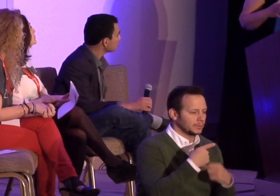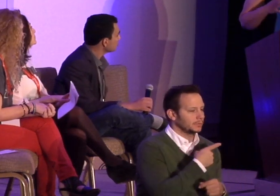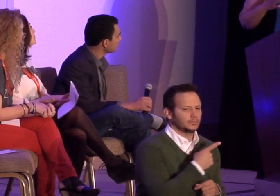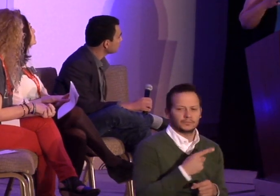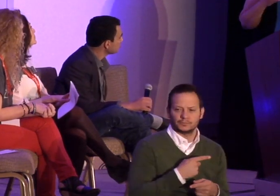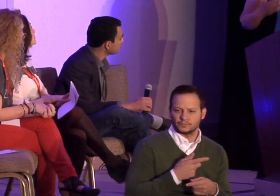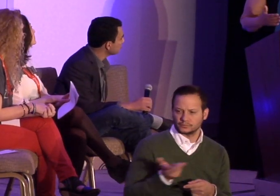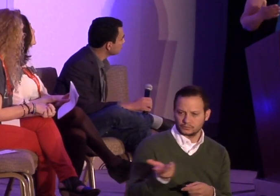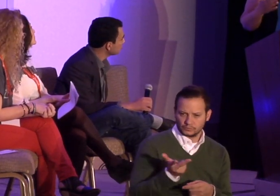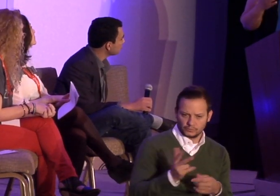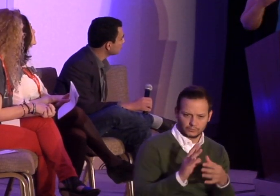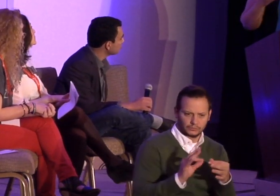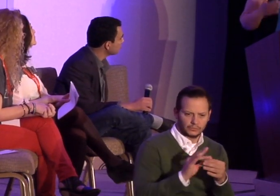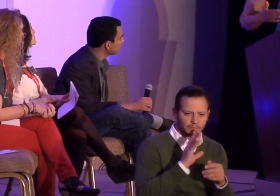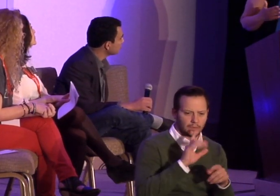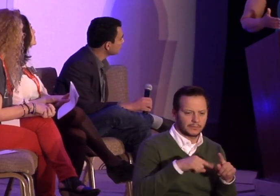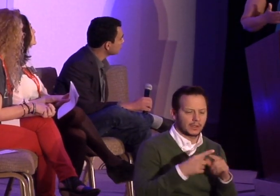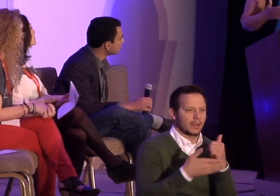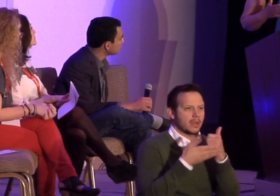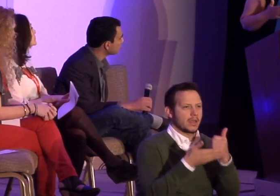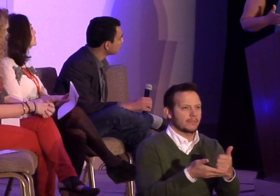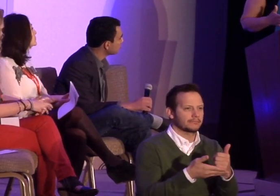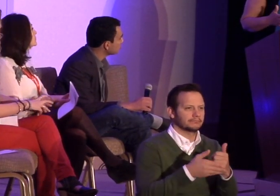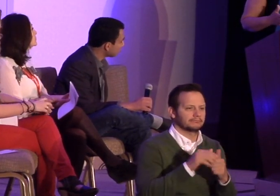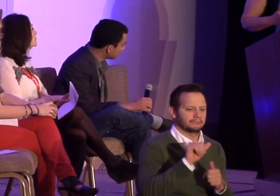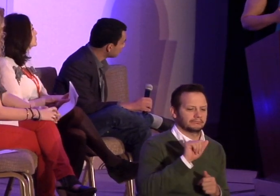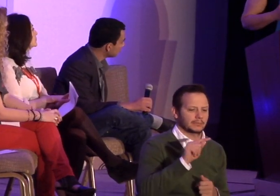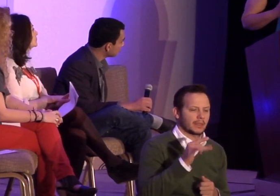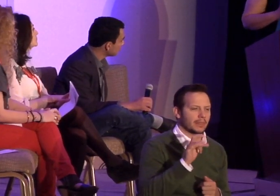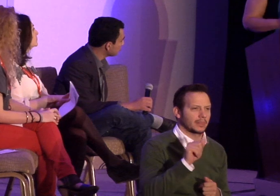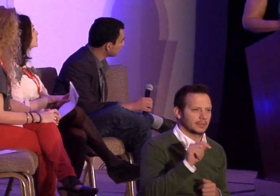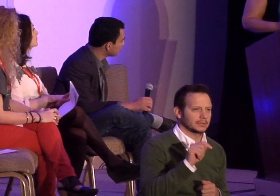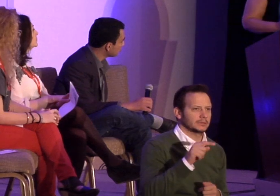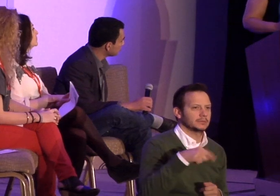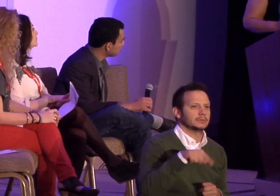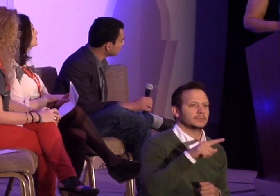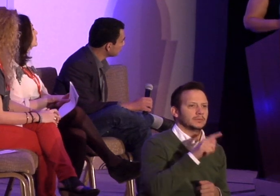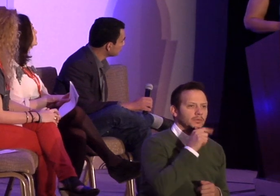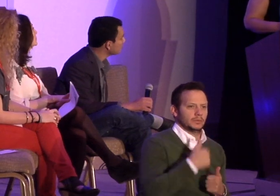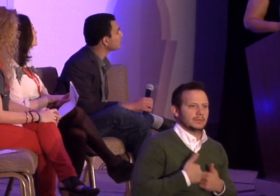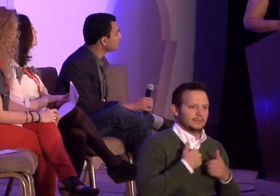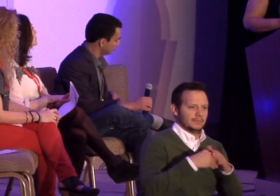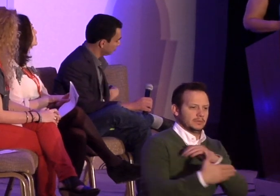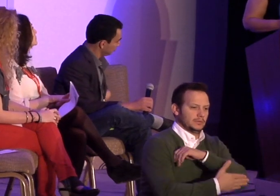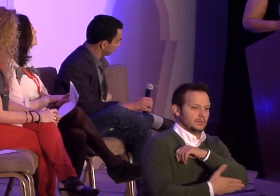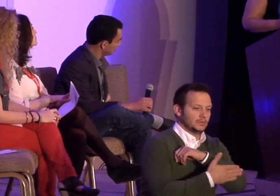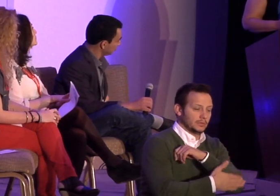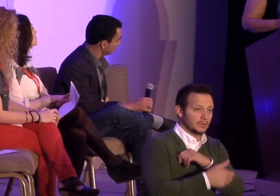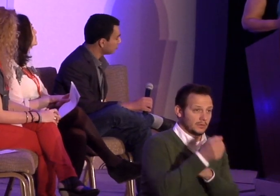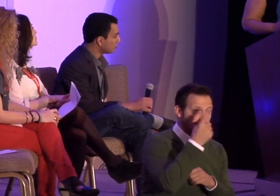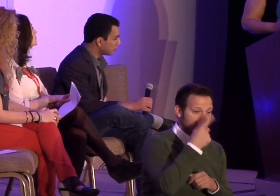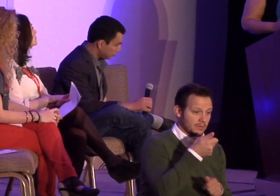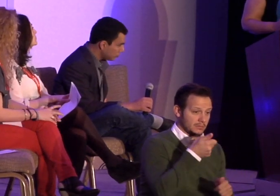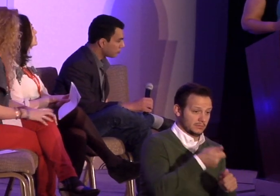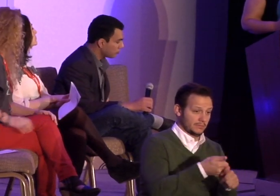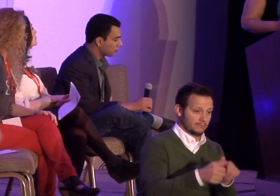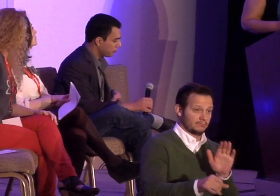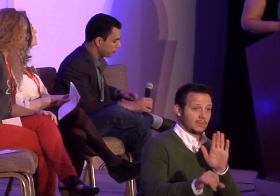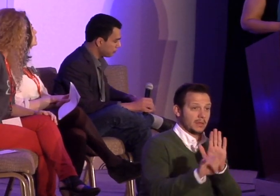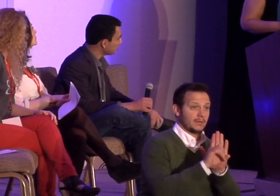atheists, particularly in countries in which identification as an atheist will get one